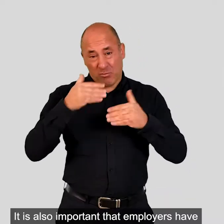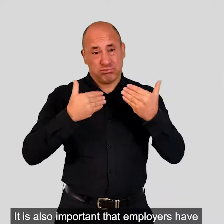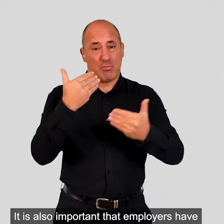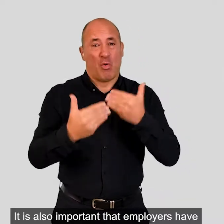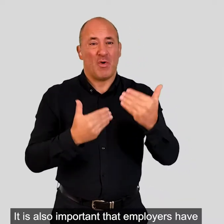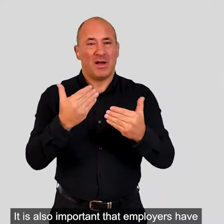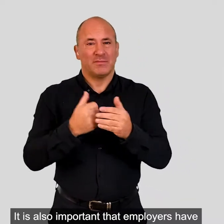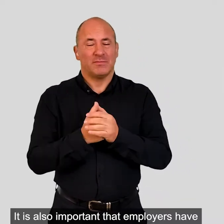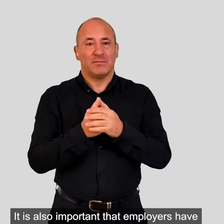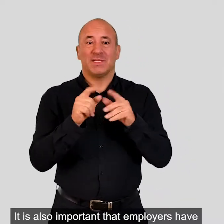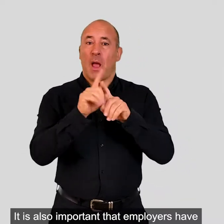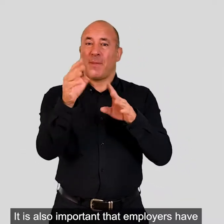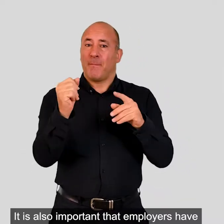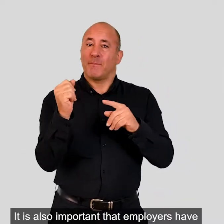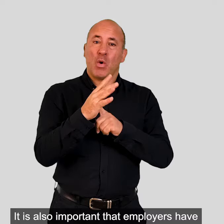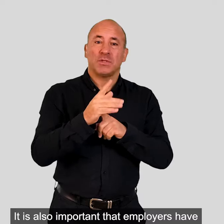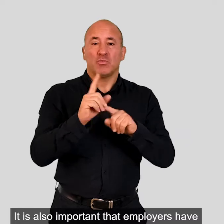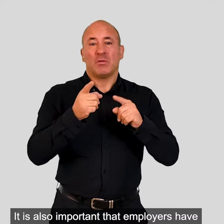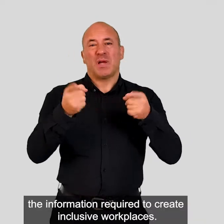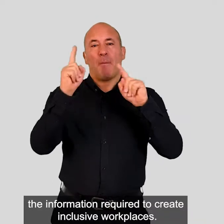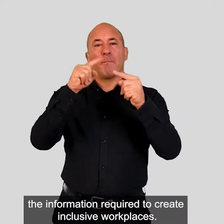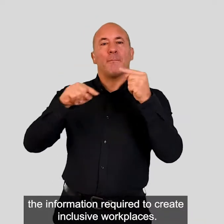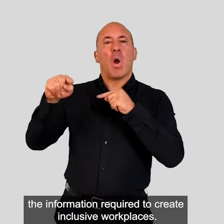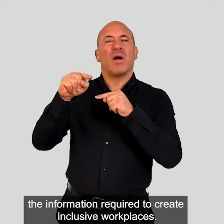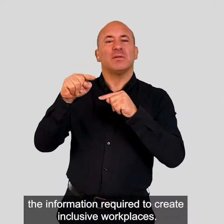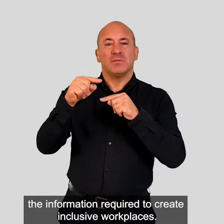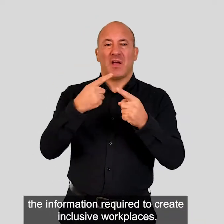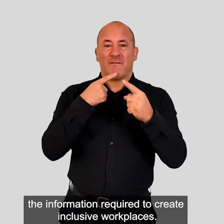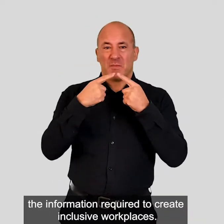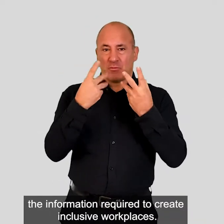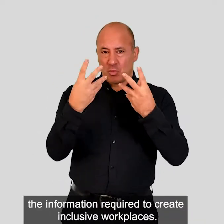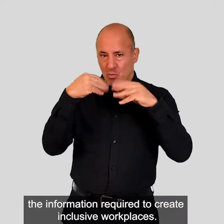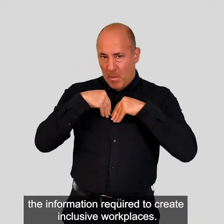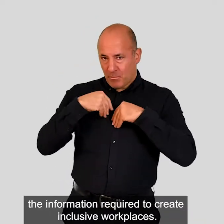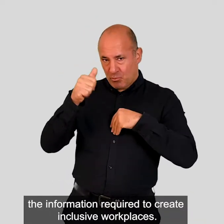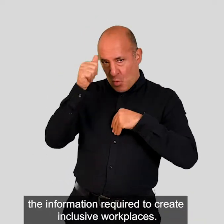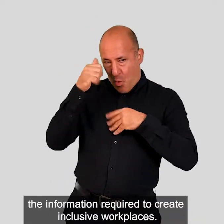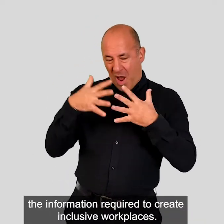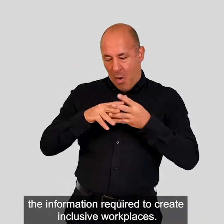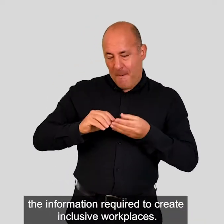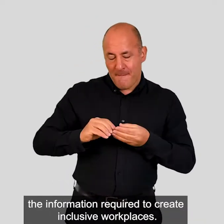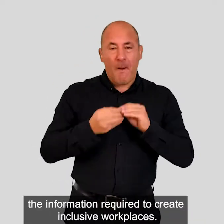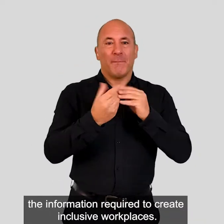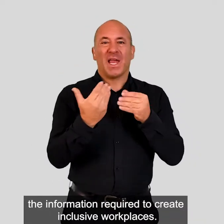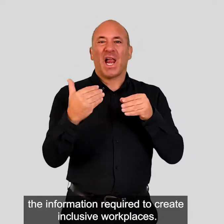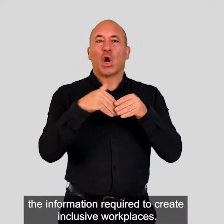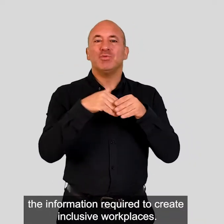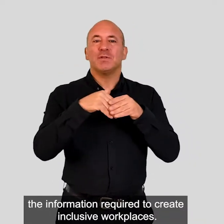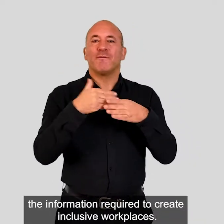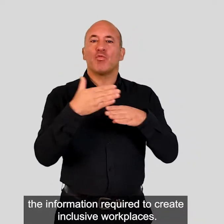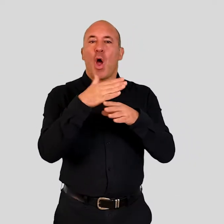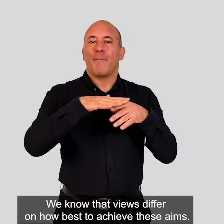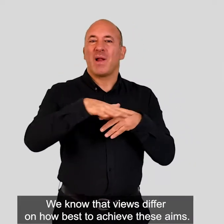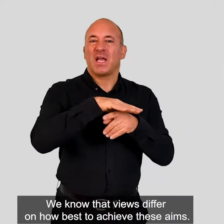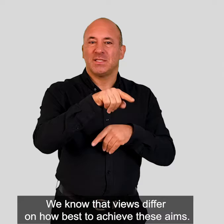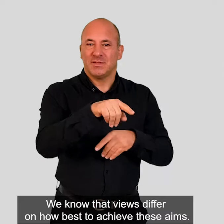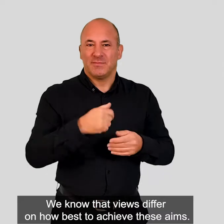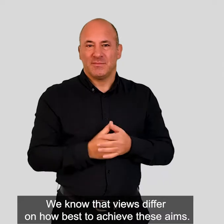is also important that employers have the information required to create inclusive workplaces. We know that